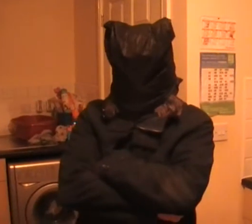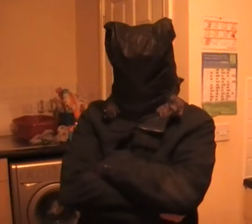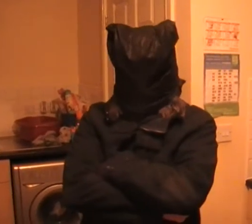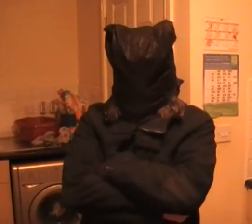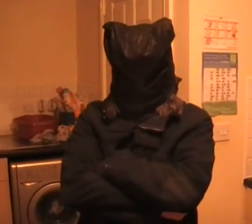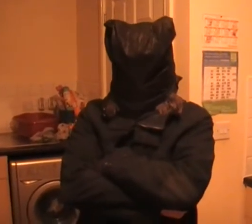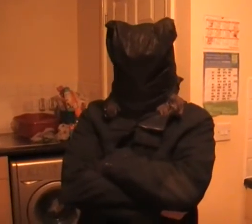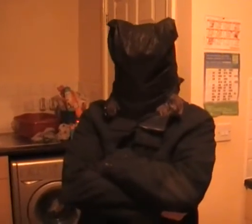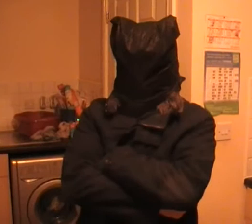and